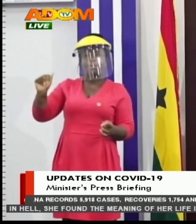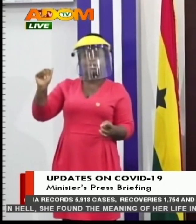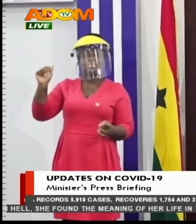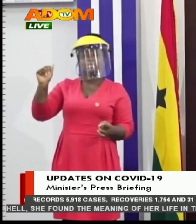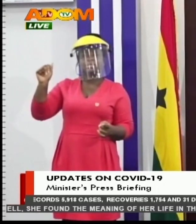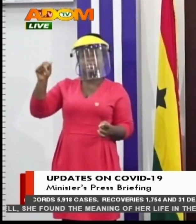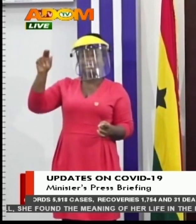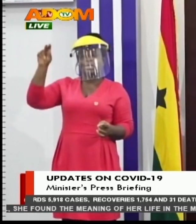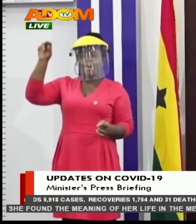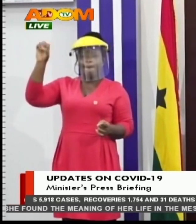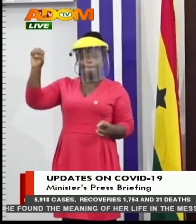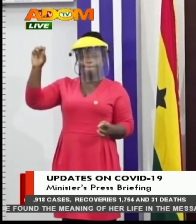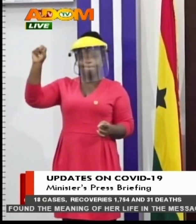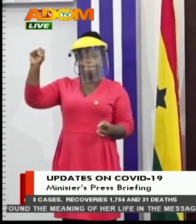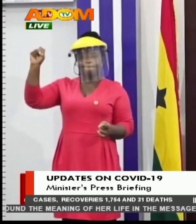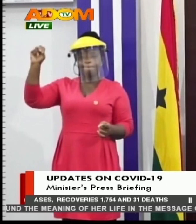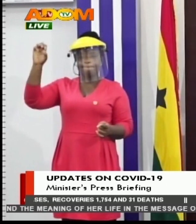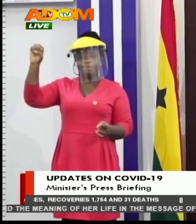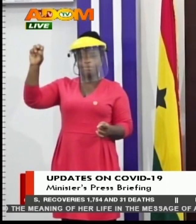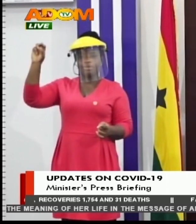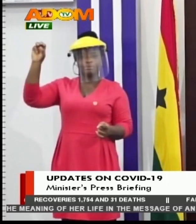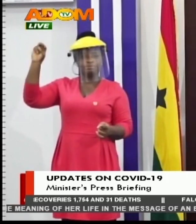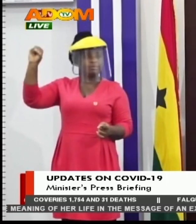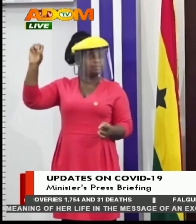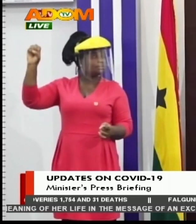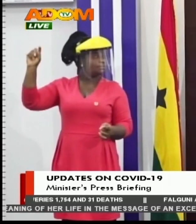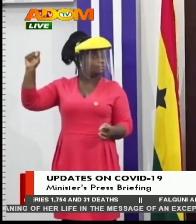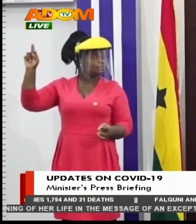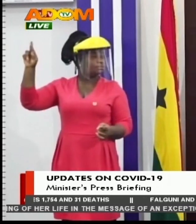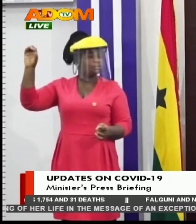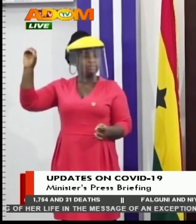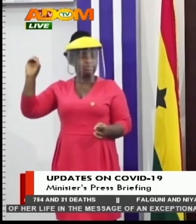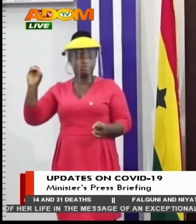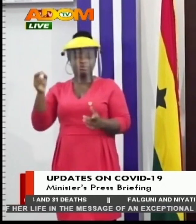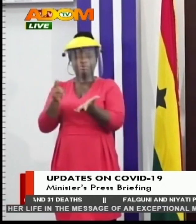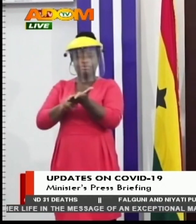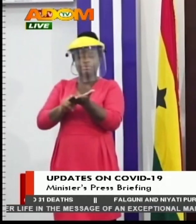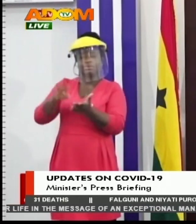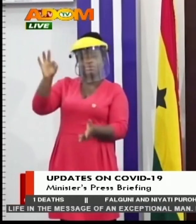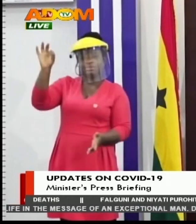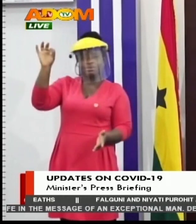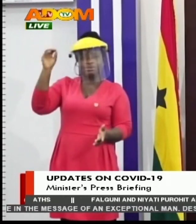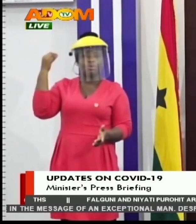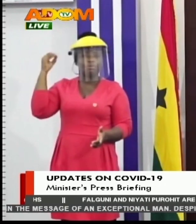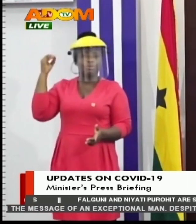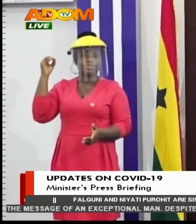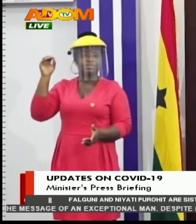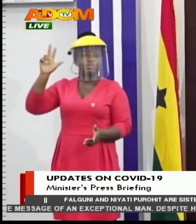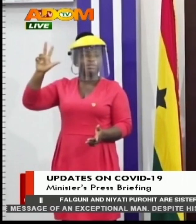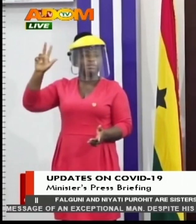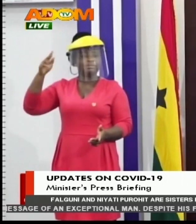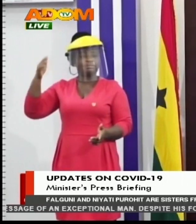Hohoi represented 3, Pandu 1, Akachi 1, and Ketu South also showed 1. Central region reported